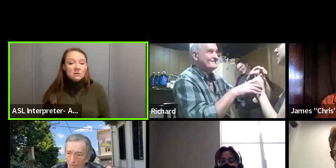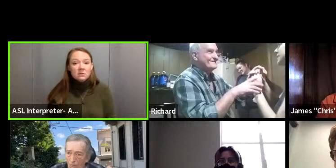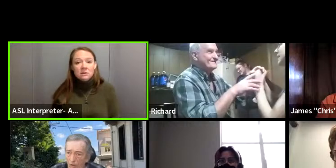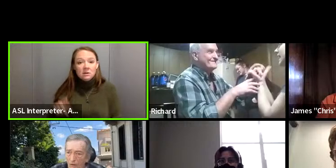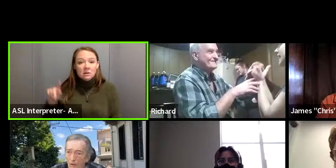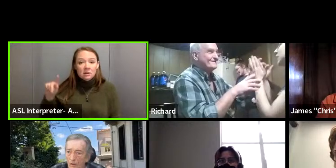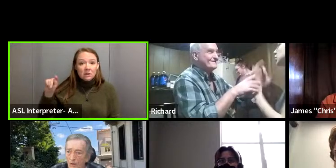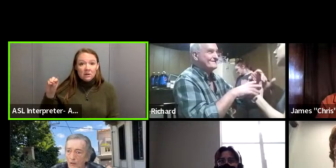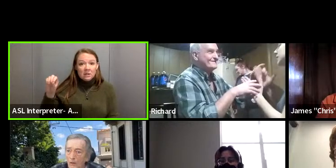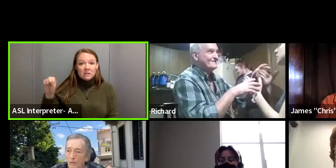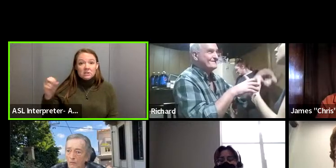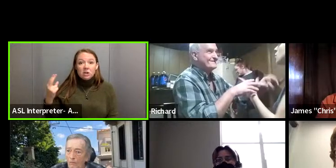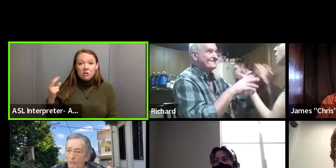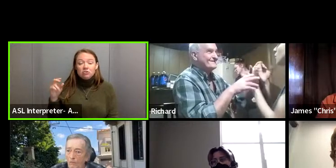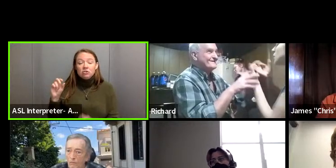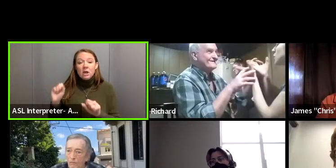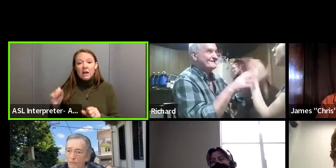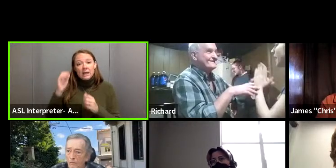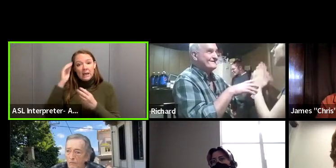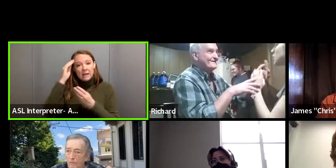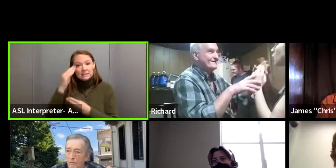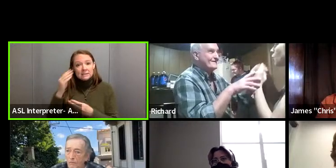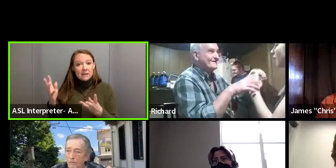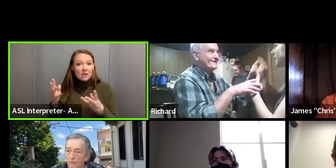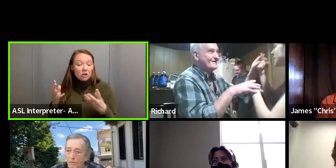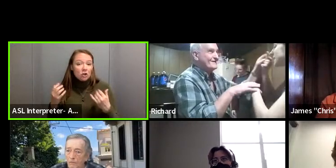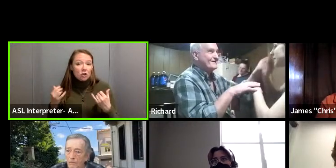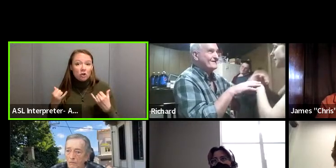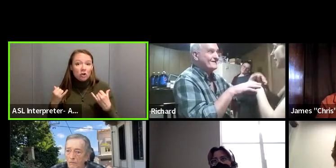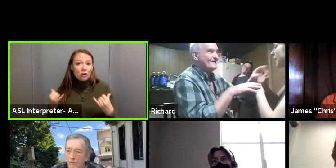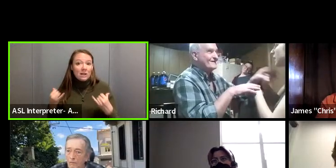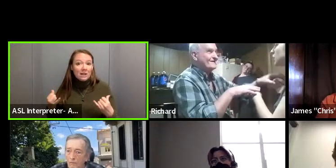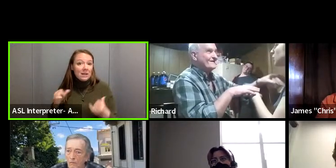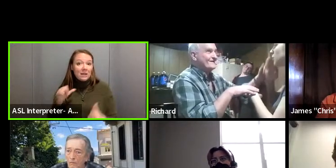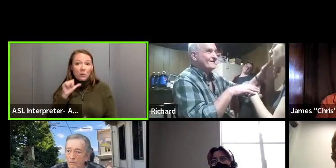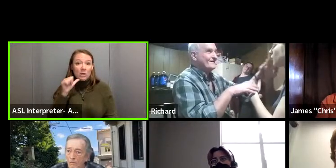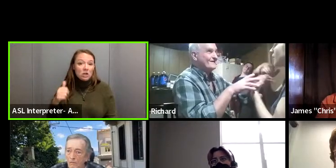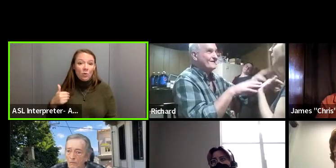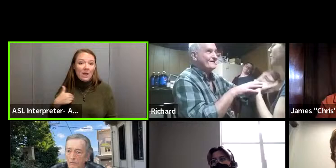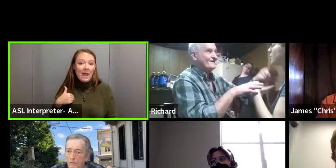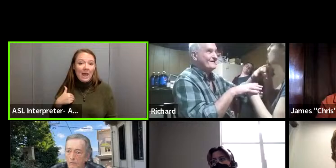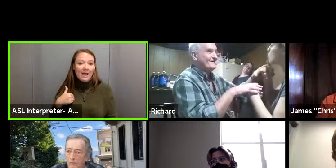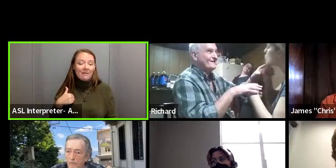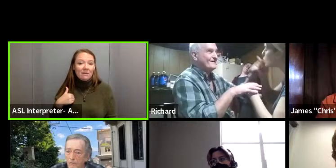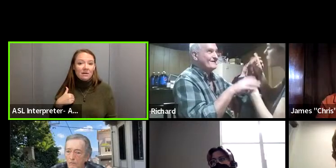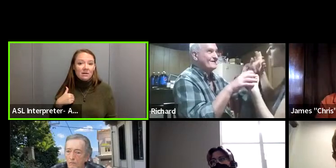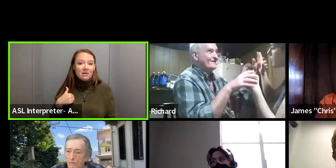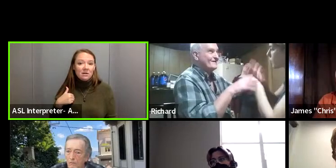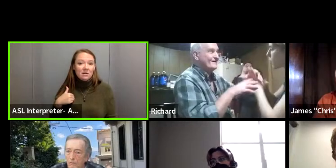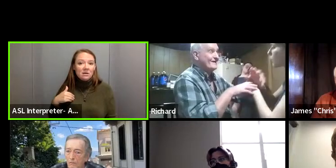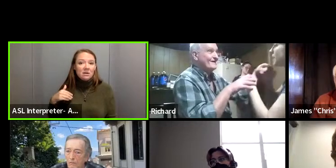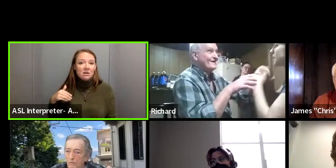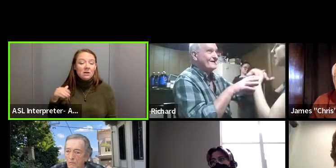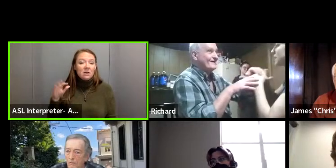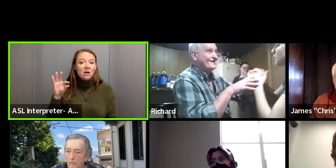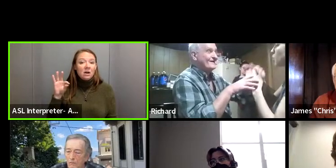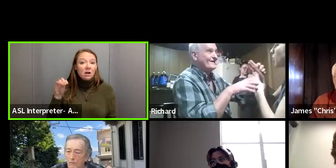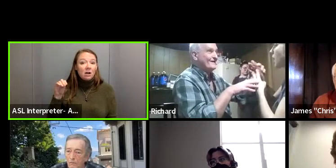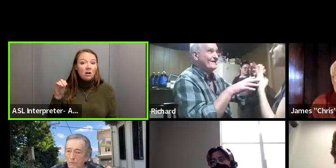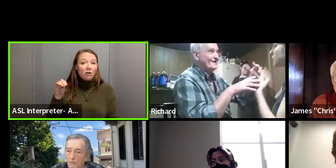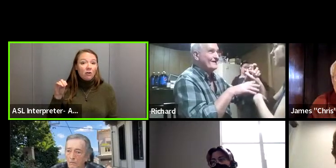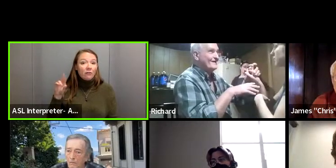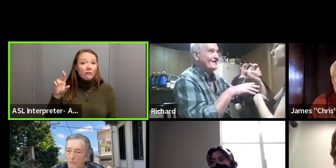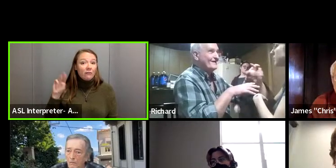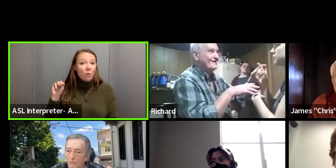that we currently don't have a form factor that I think fits